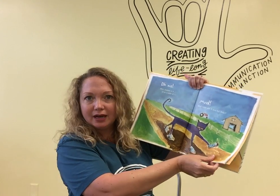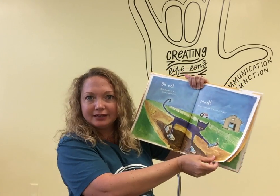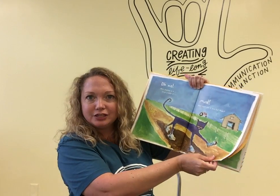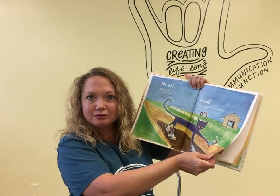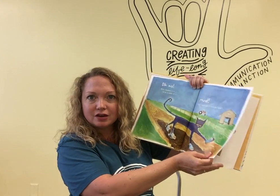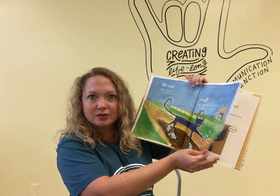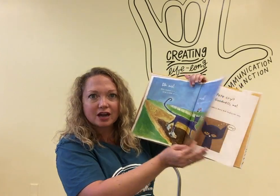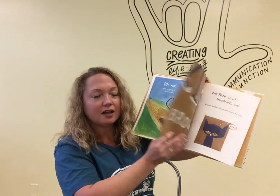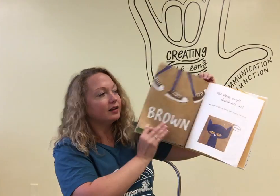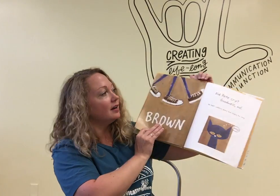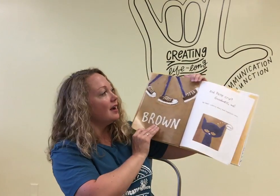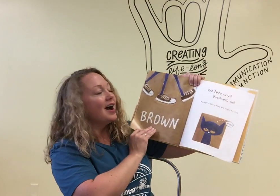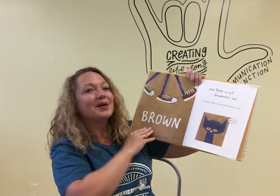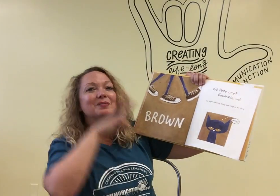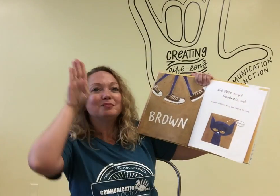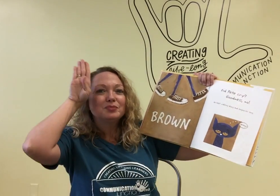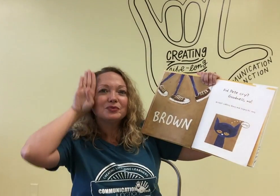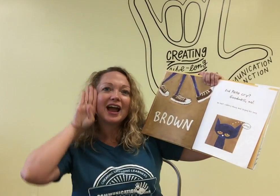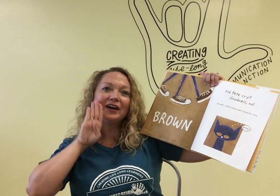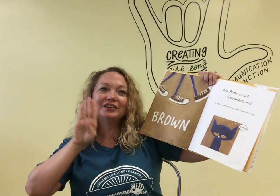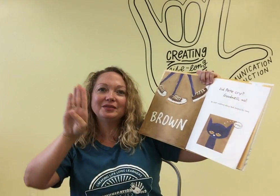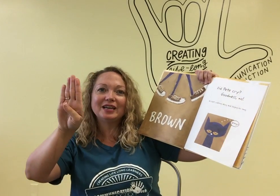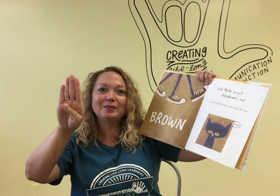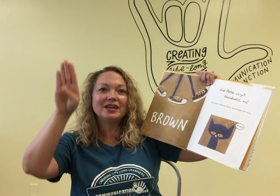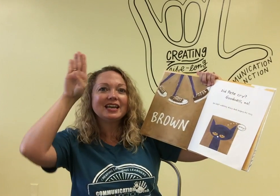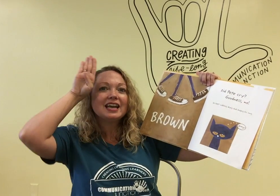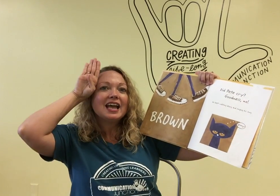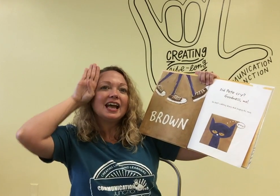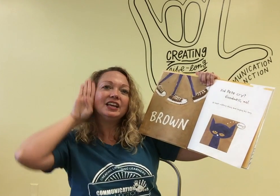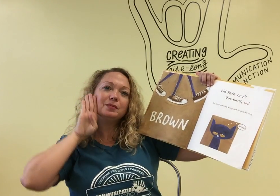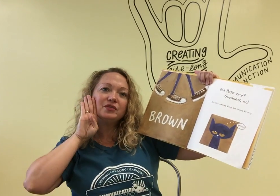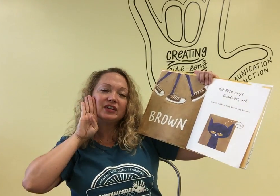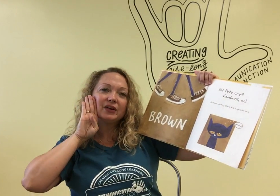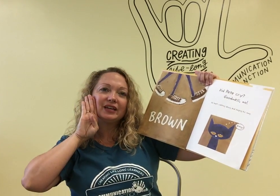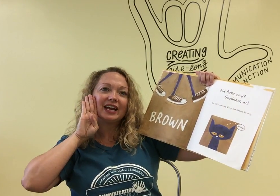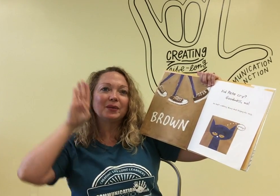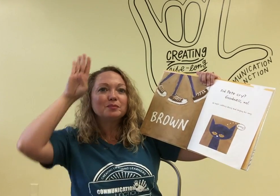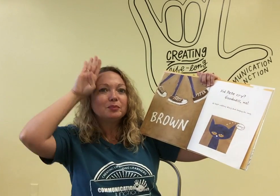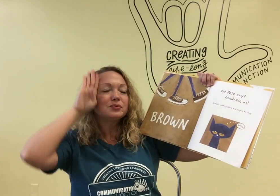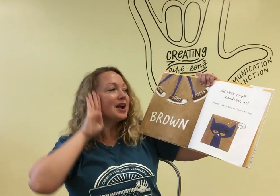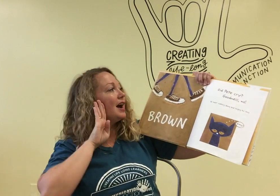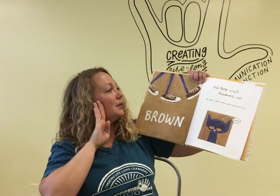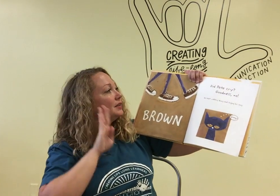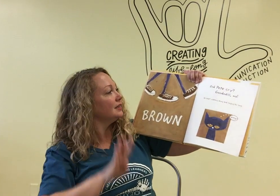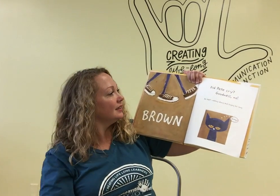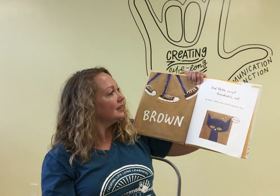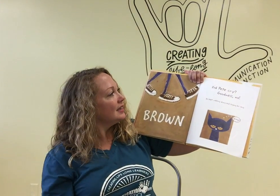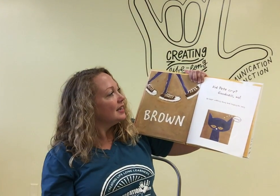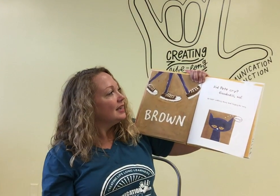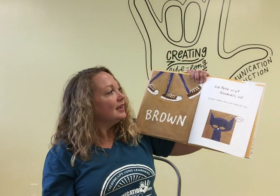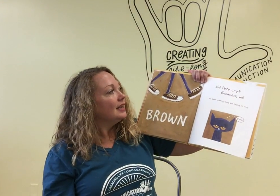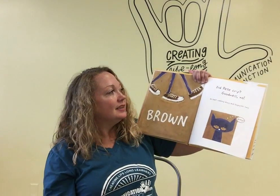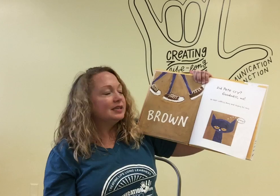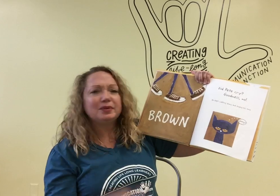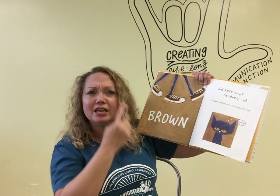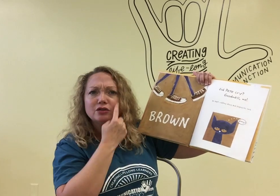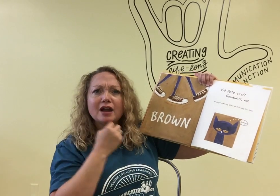mud? Do you know what color? Brown. You make a B and you move it going down. Brown. Did Pete